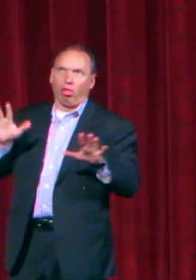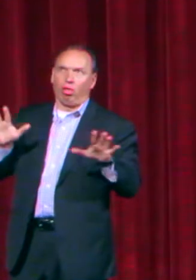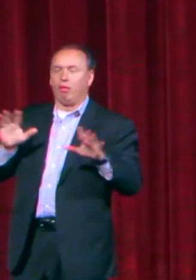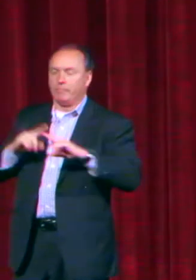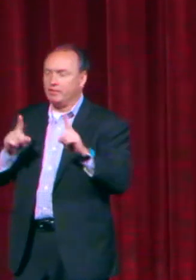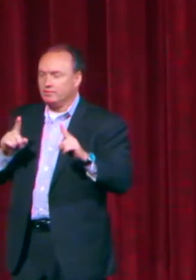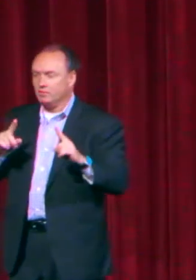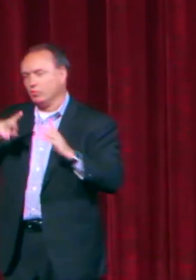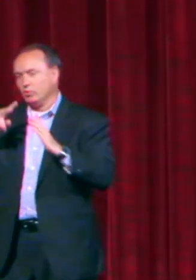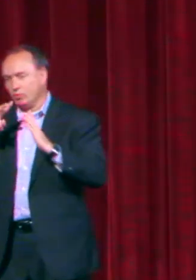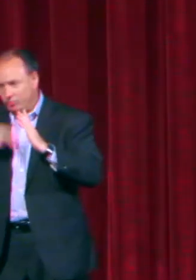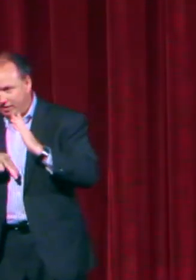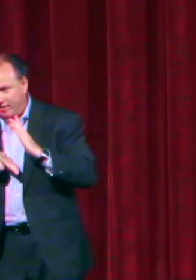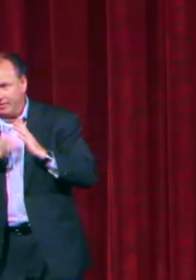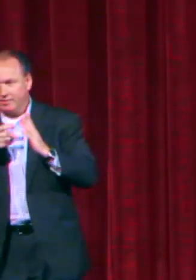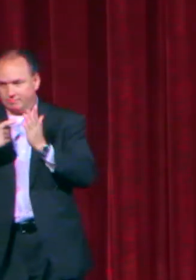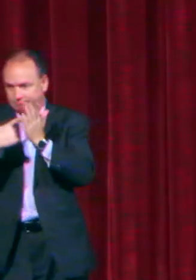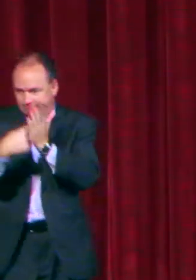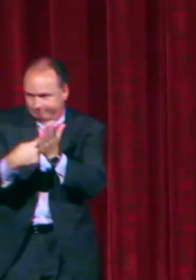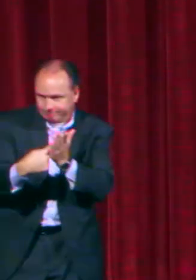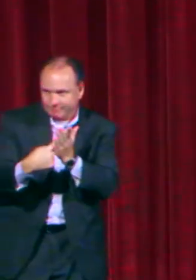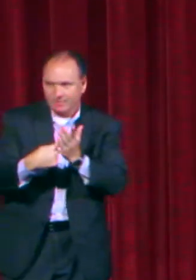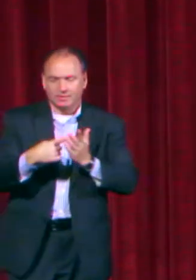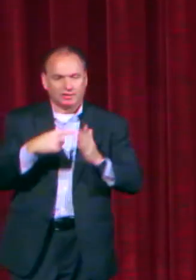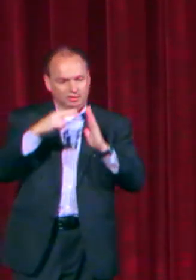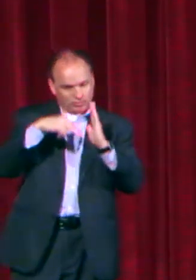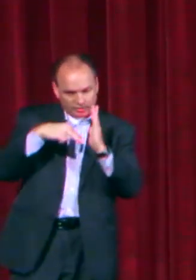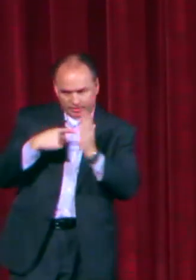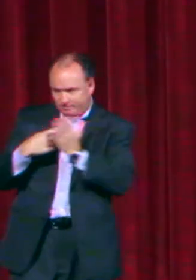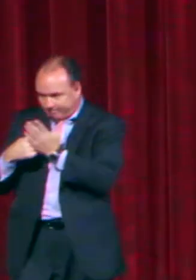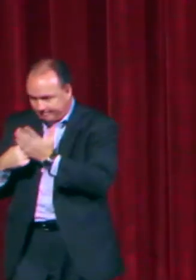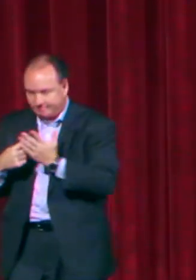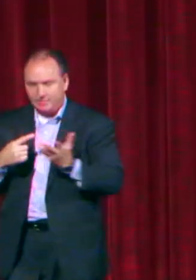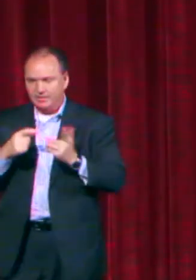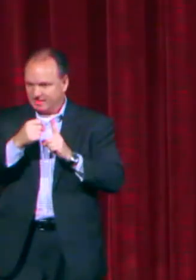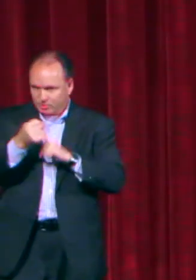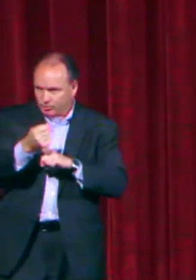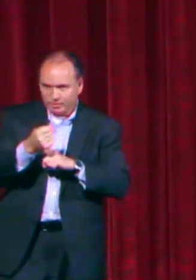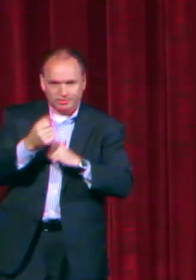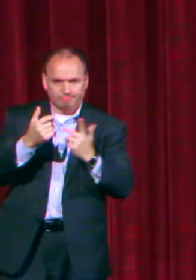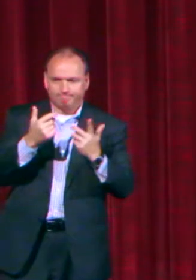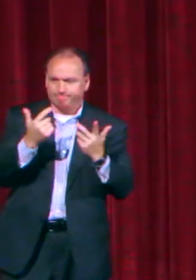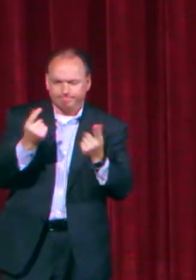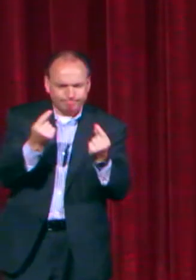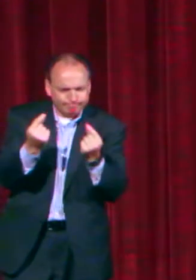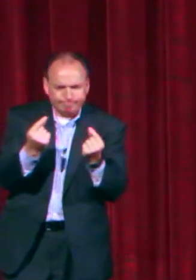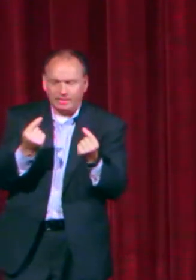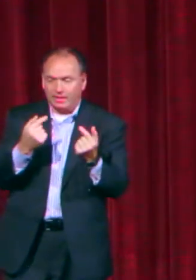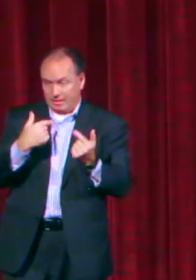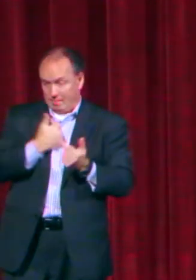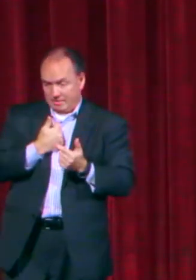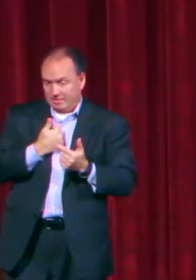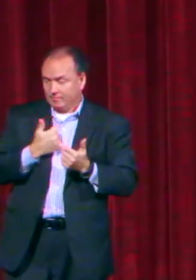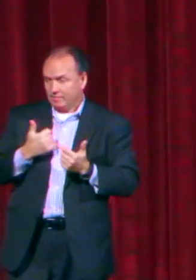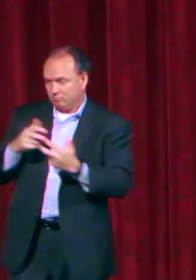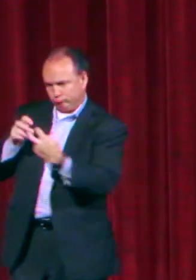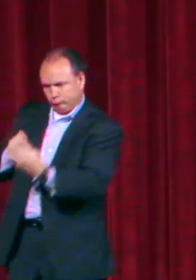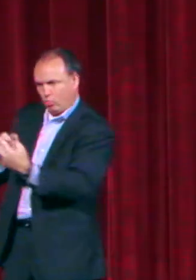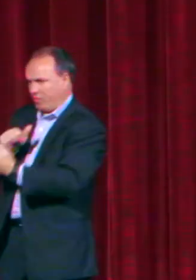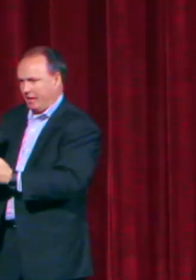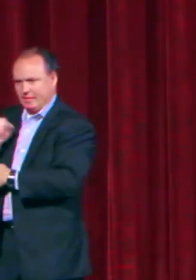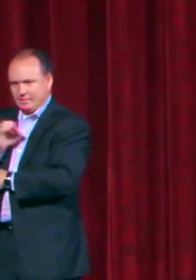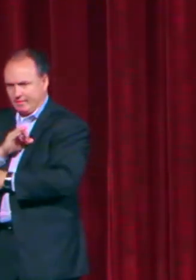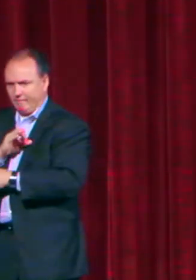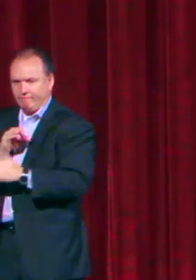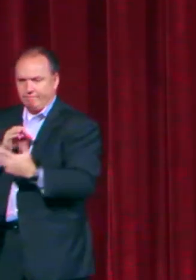be doing read and dialogue, which would be scenario-based situations. I myself would do that with any staff member